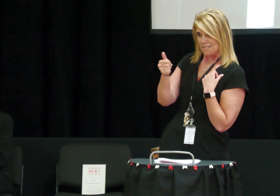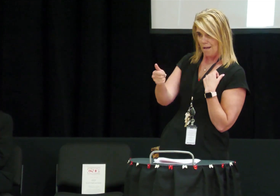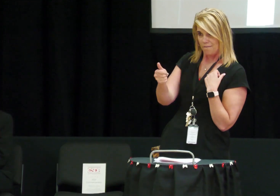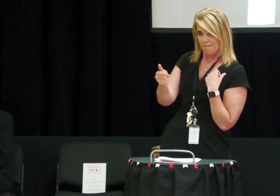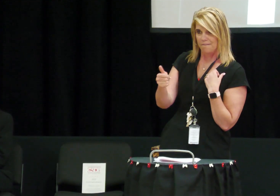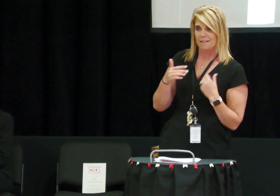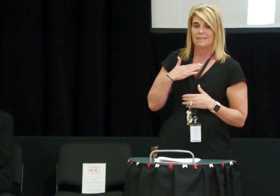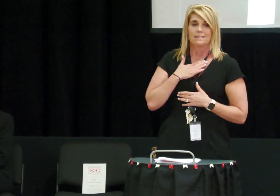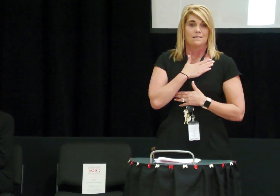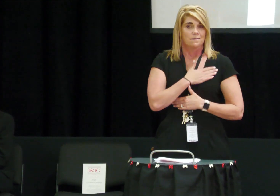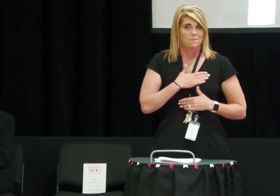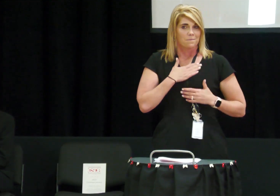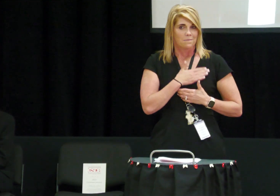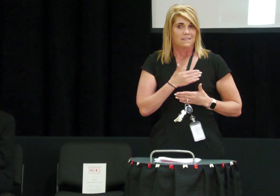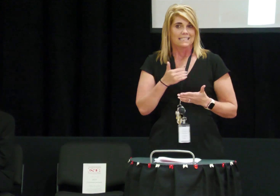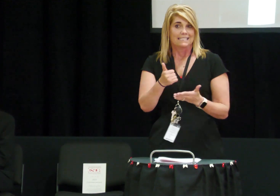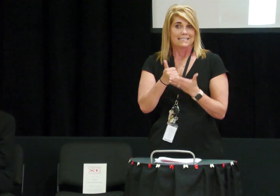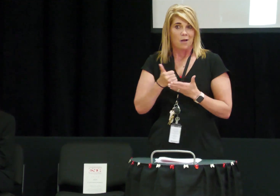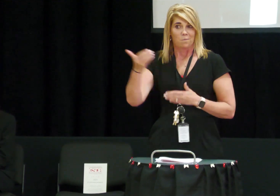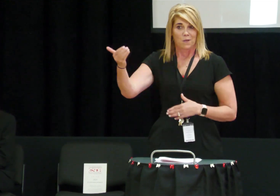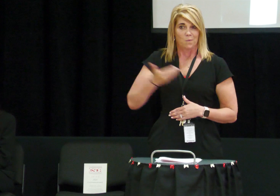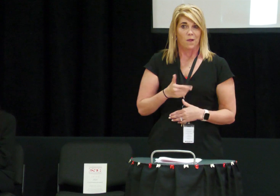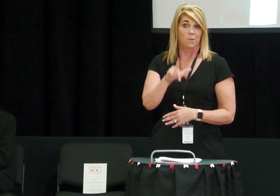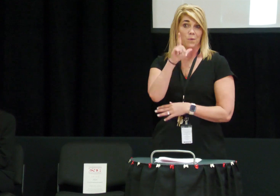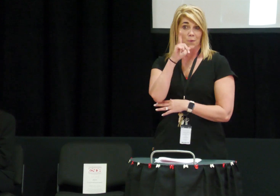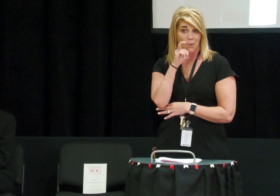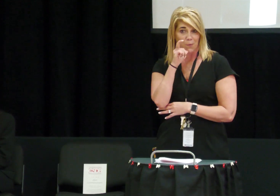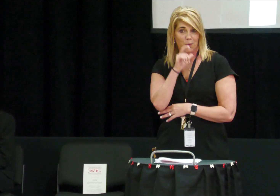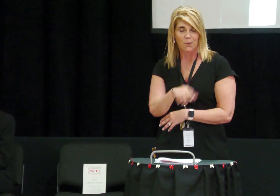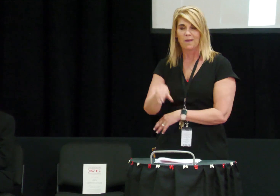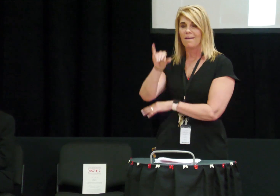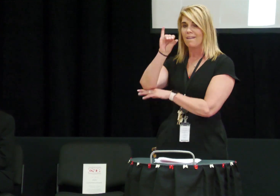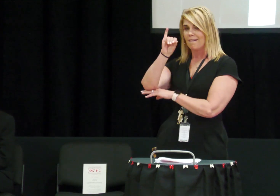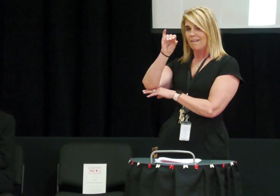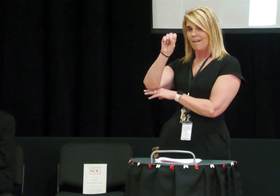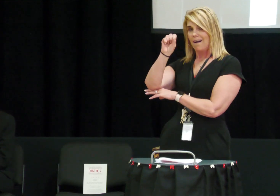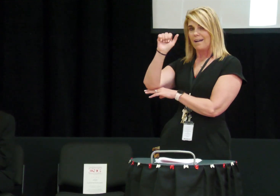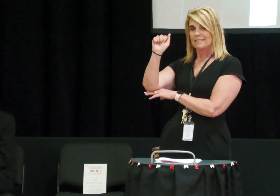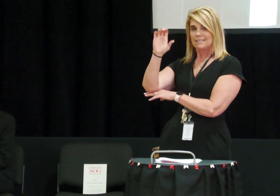outstanding advocate for himself. Please help me welcome